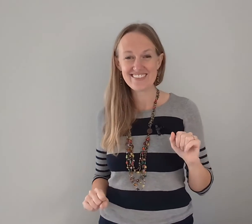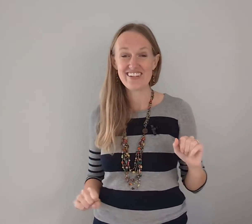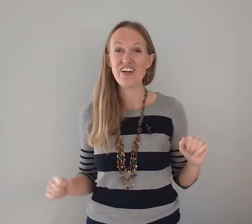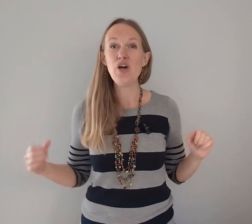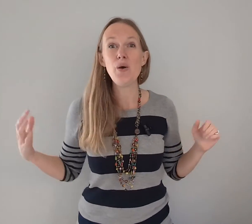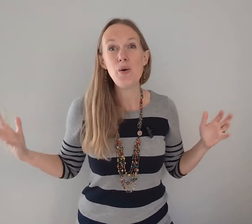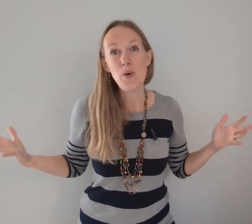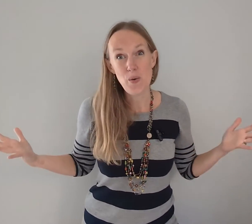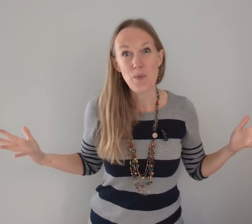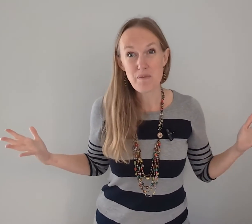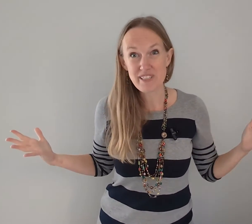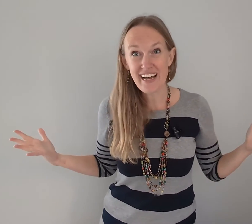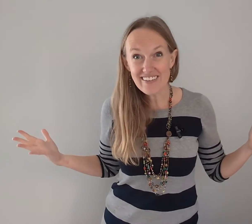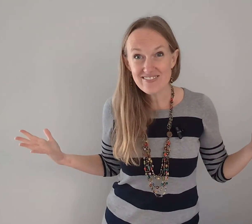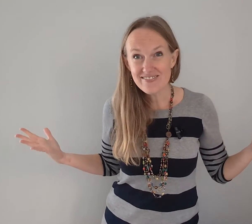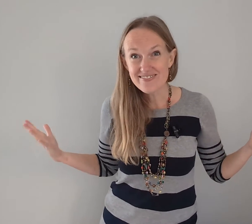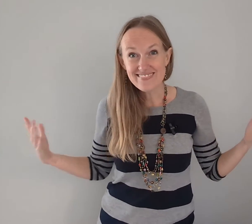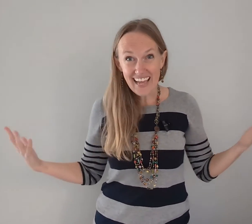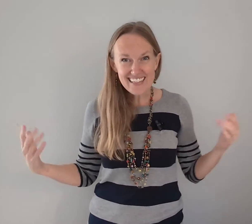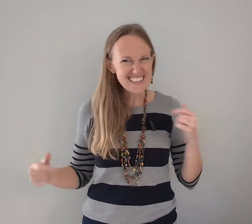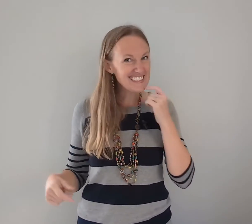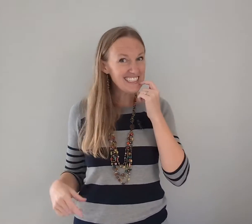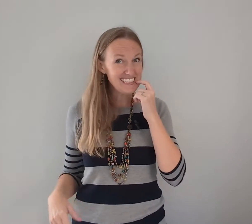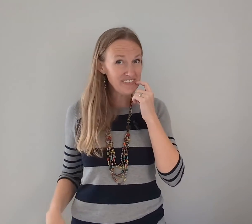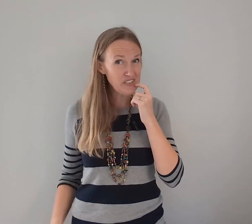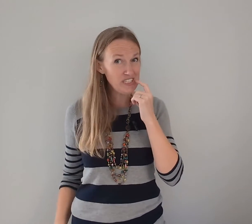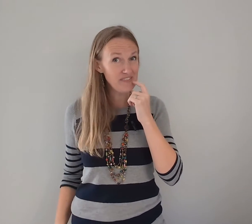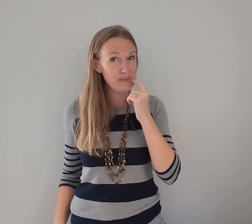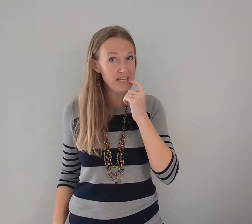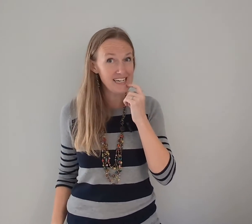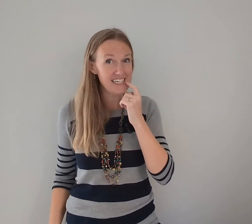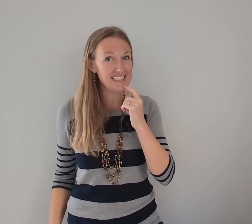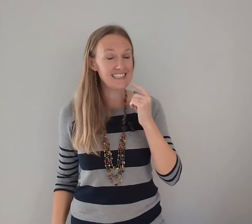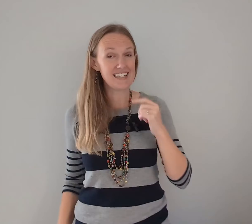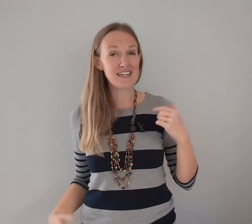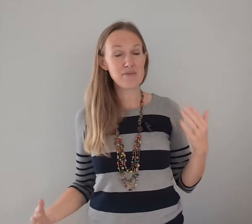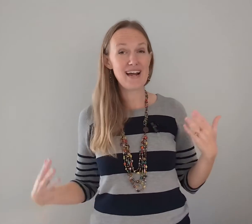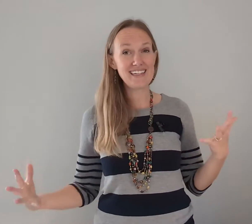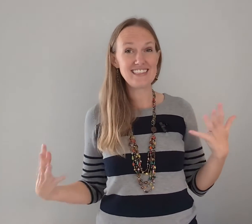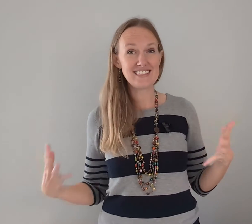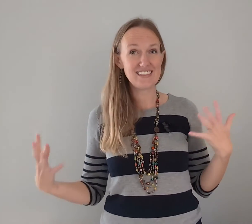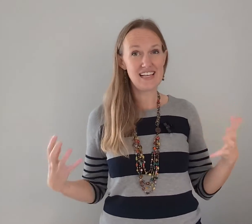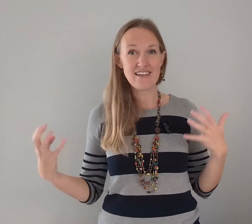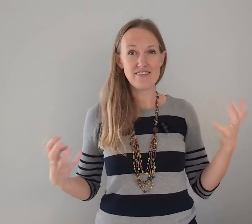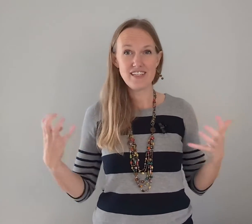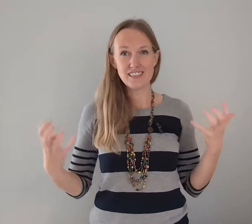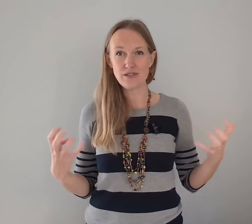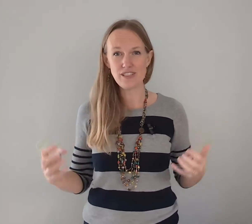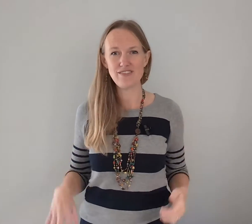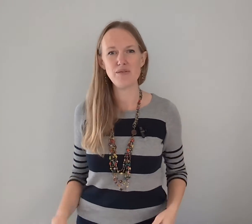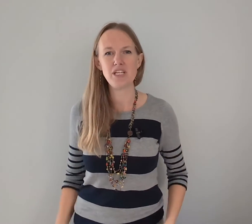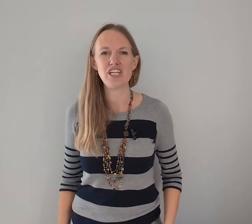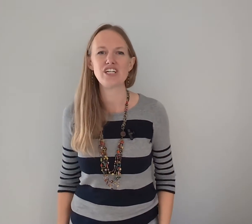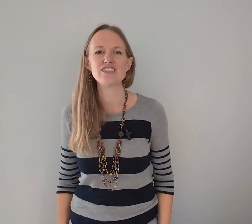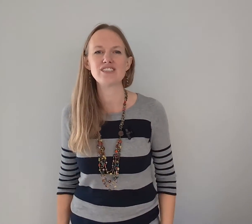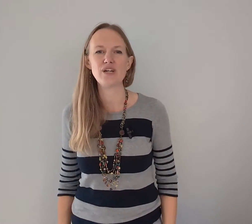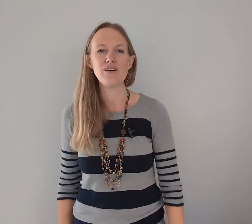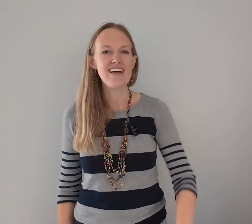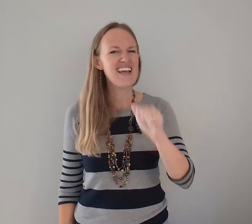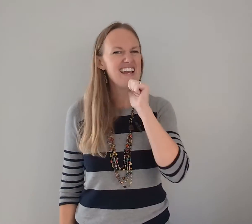for you. One more time. Okay, it's even tricky for me, guys. I got to practice so that it feels really familiar. So,